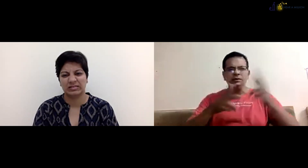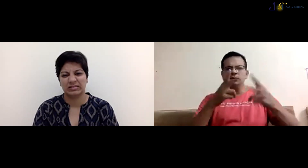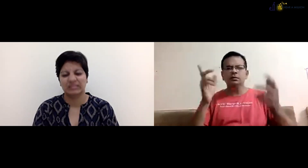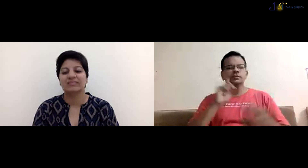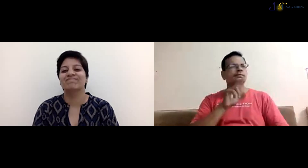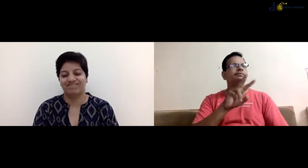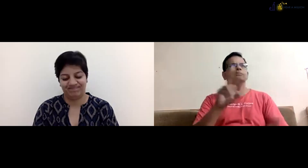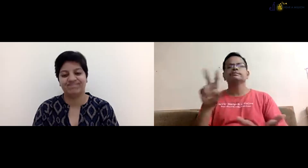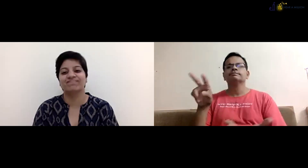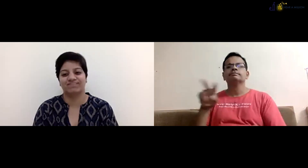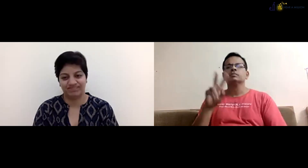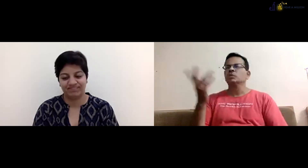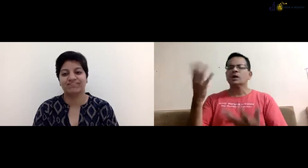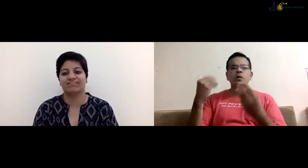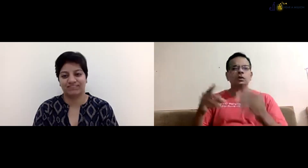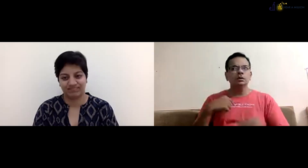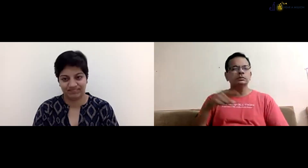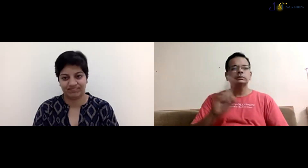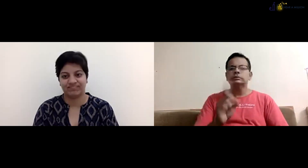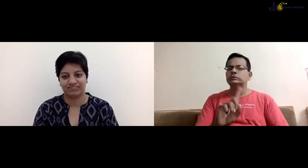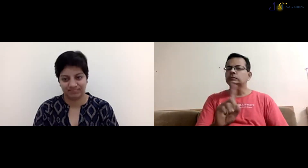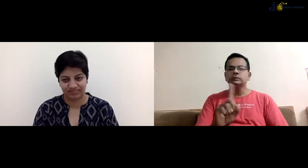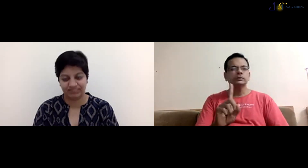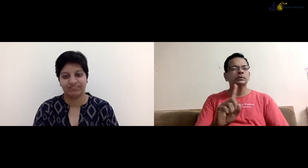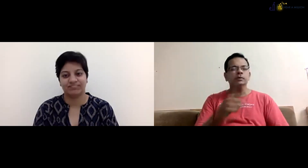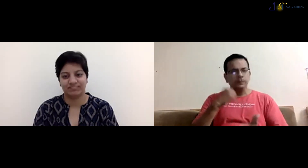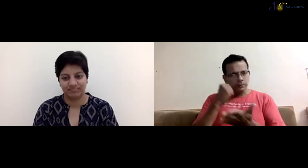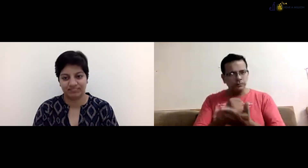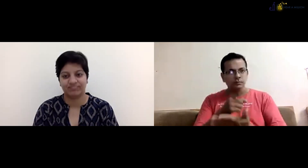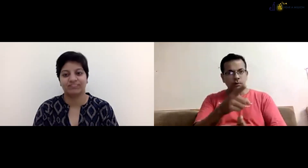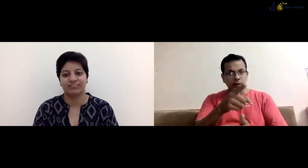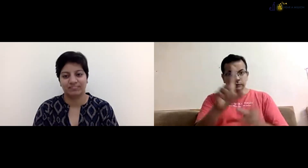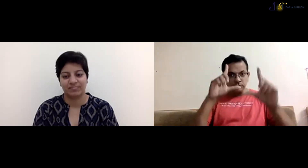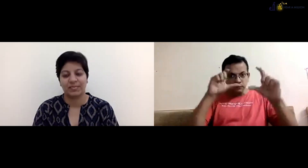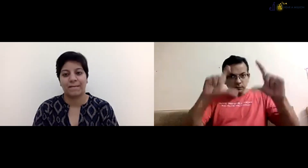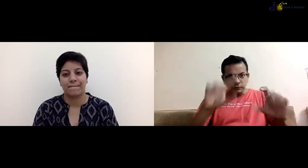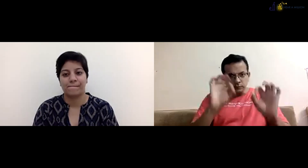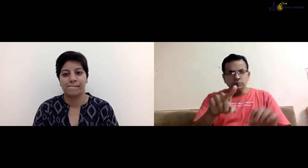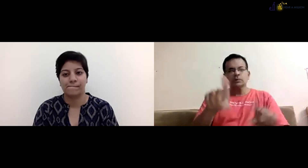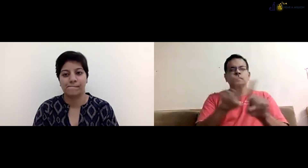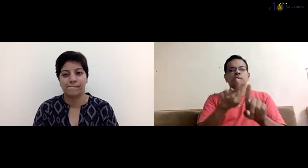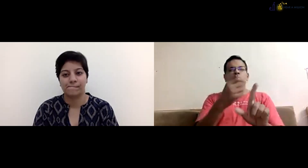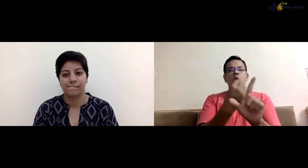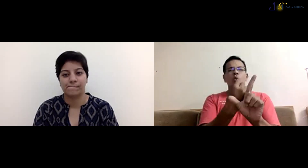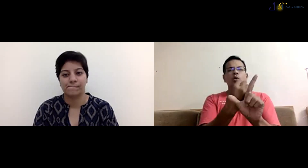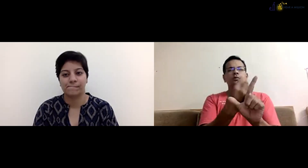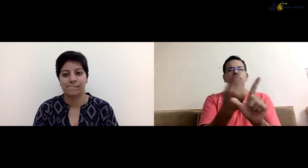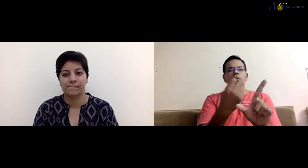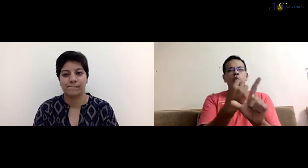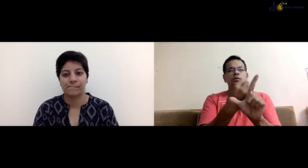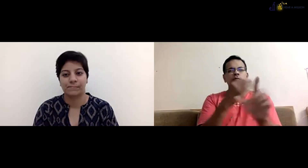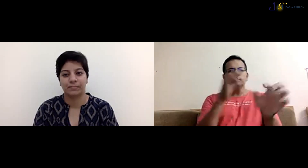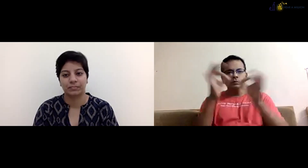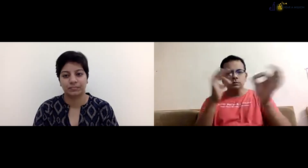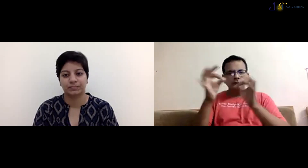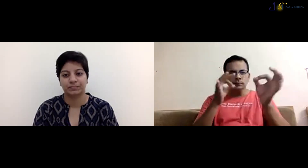sign, so we cannot leave that person. If we are communicating, we have to move and we have to see each other. We cannot do like this. Yeah. If, for example,